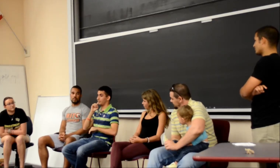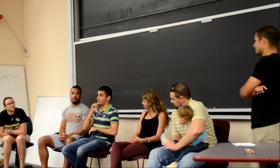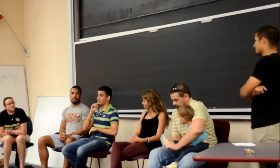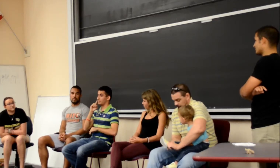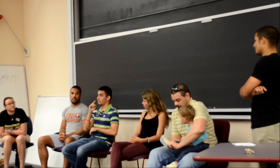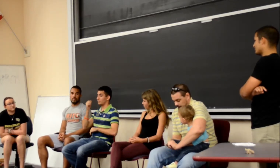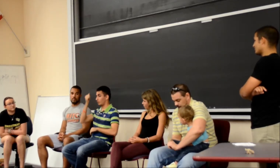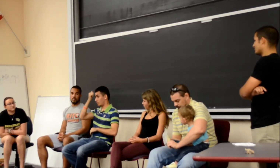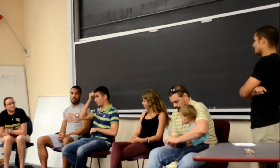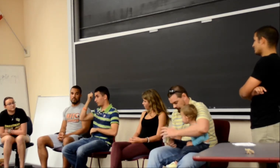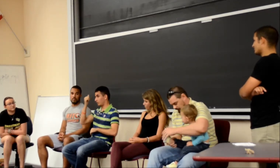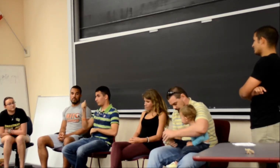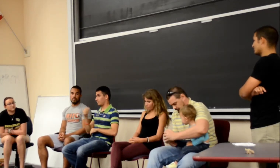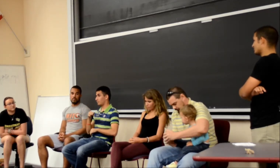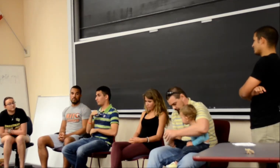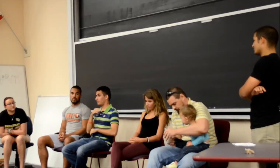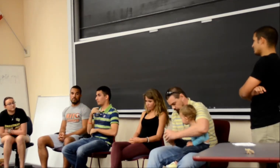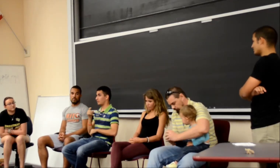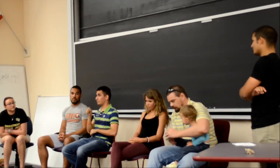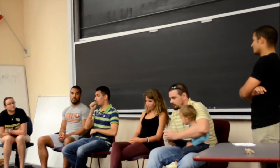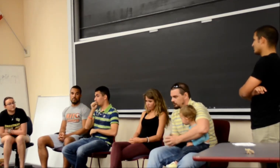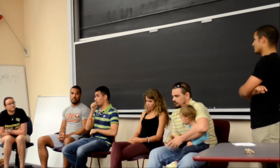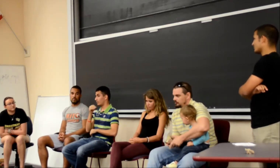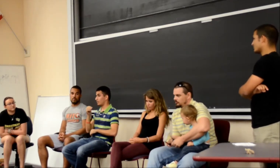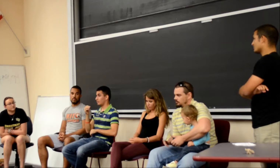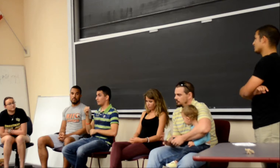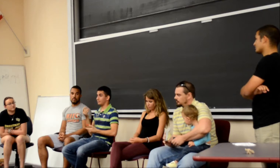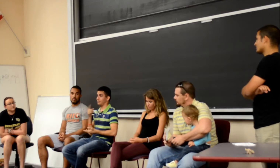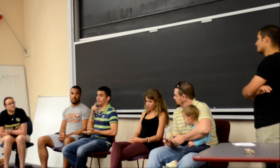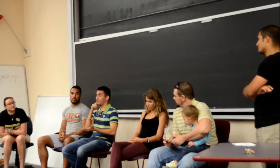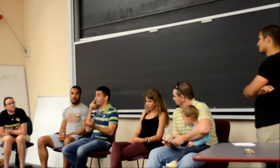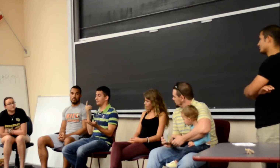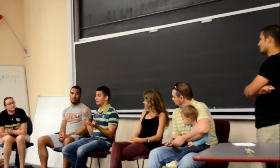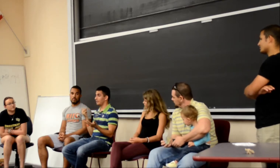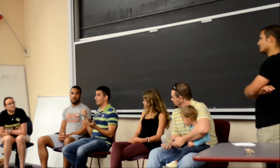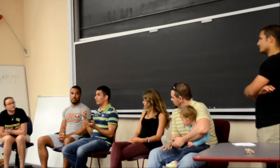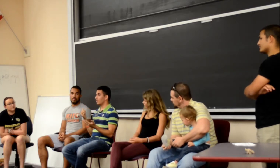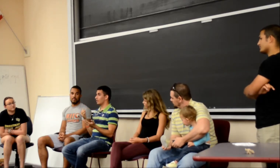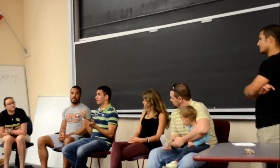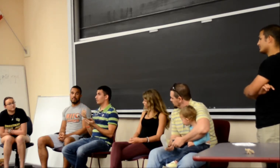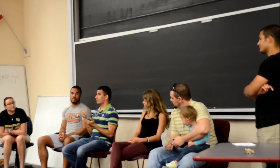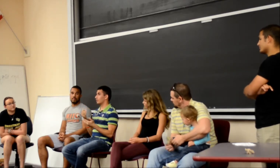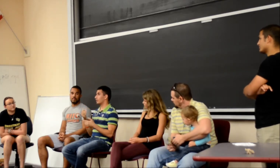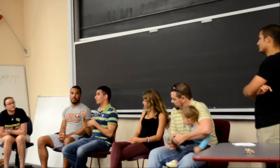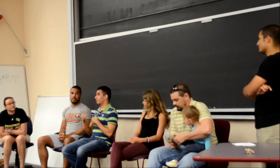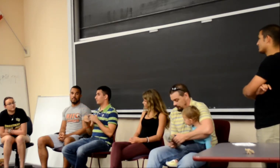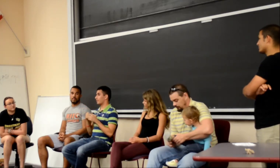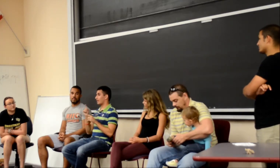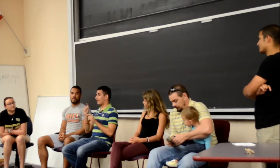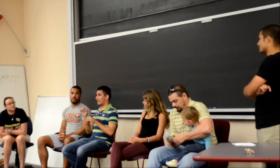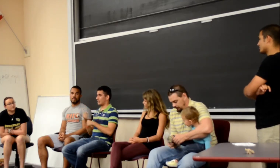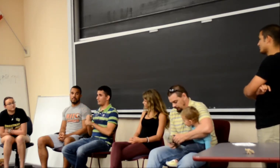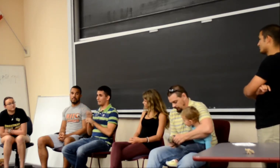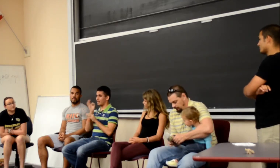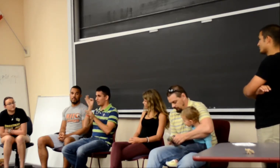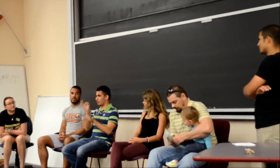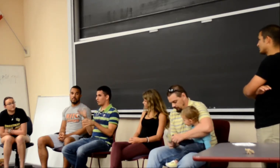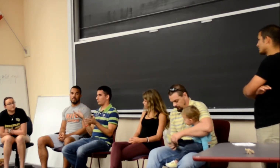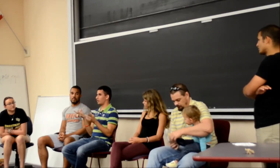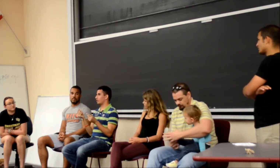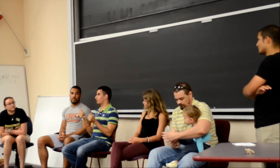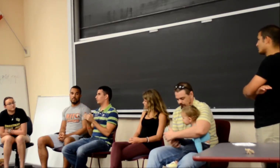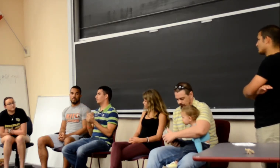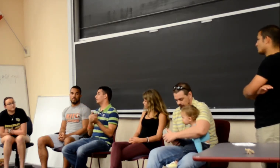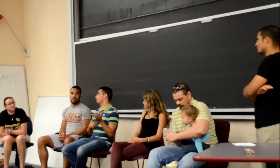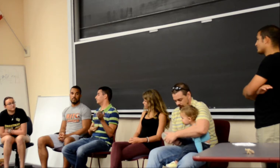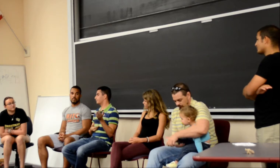deaf stupid, mute, and deaf. So they had to make a decision